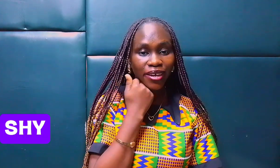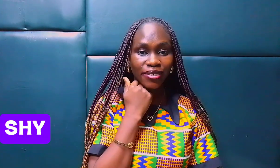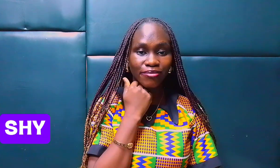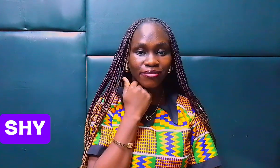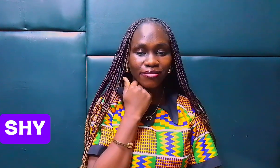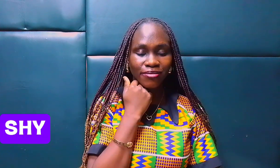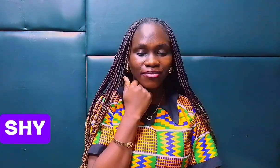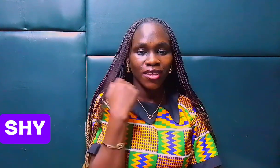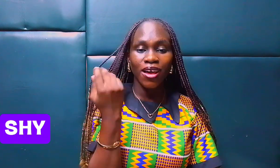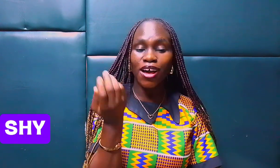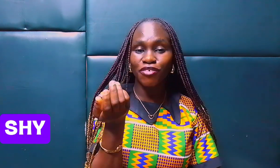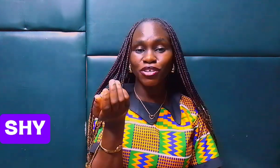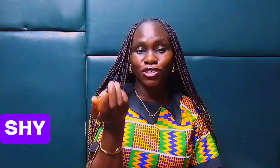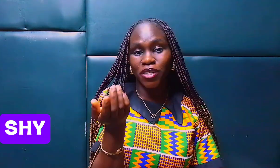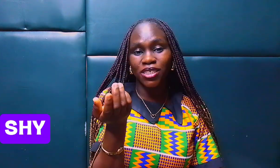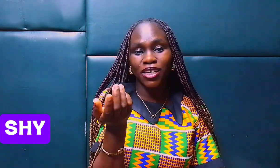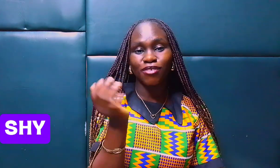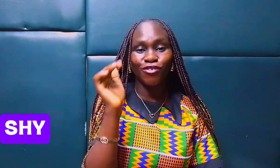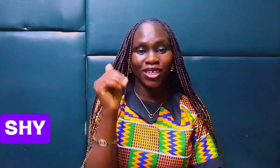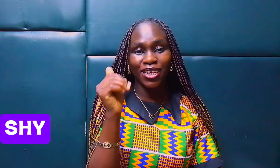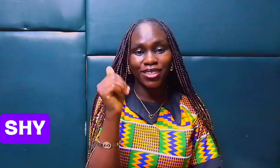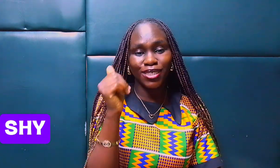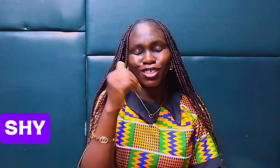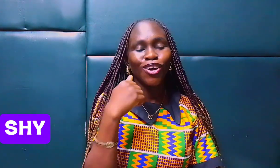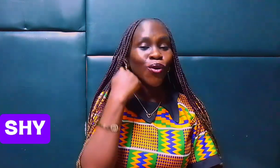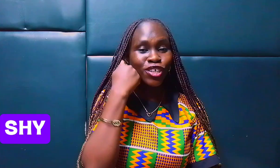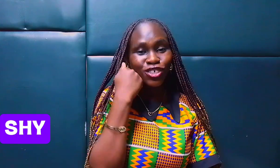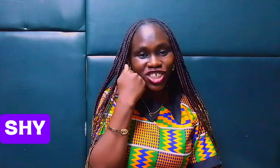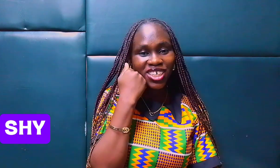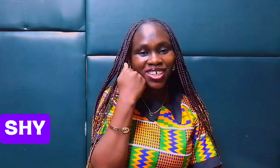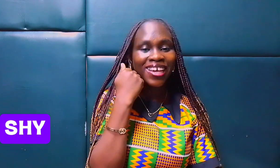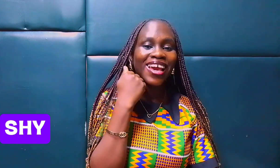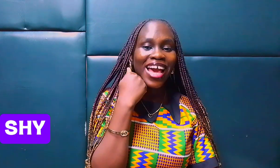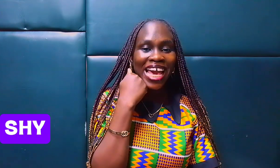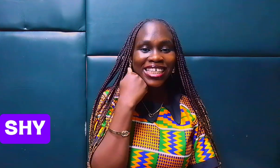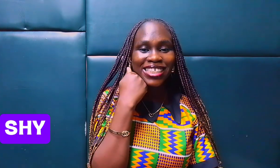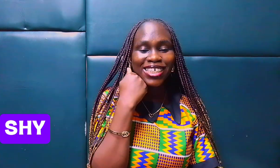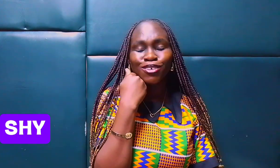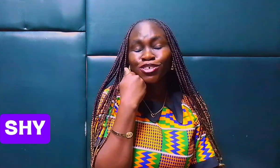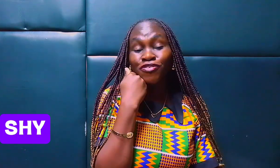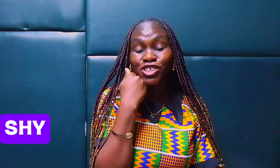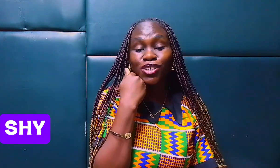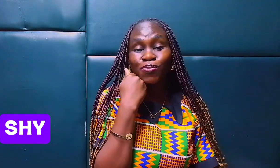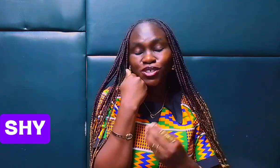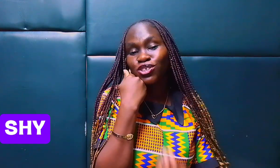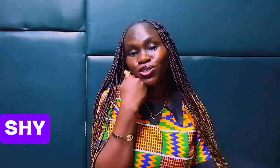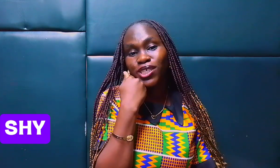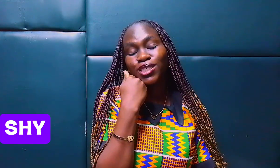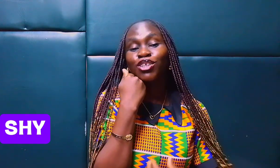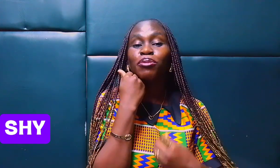shy. Have your dominant hand folded like this on your cheek, and your facial expression is showing it, and